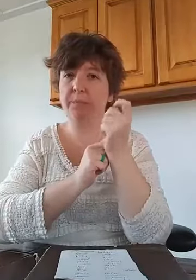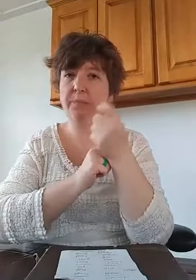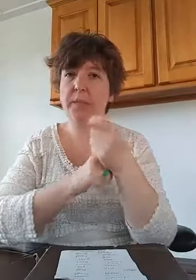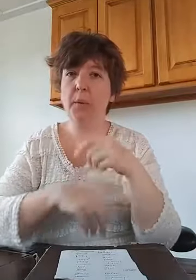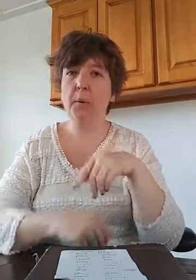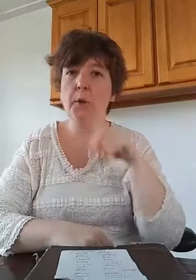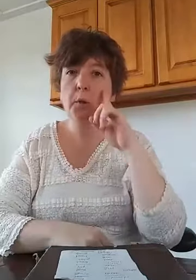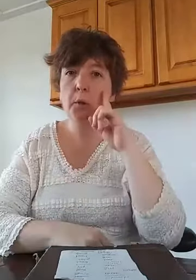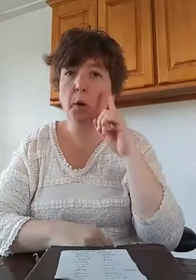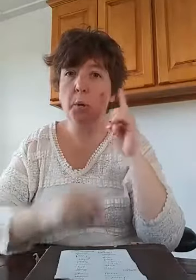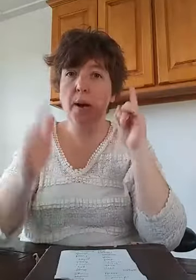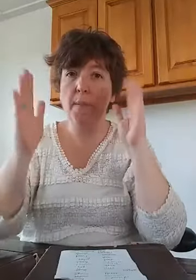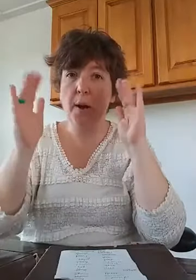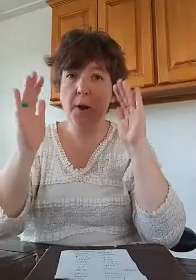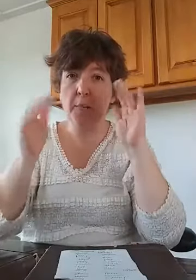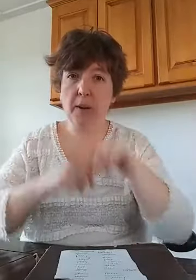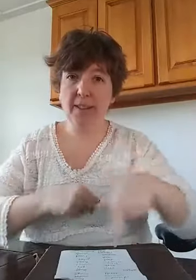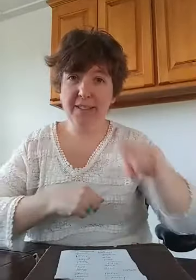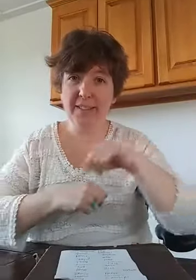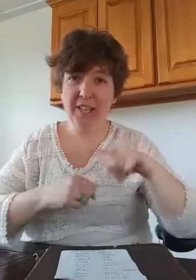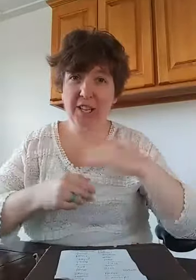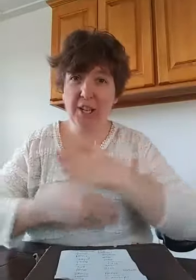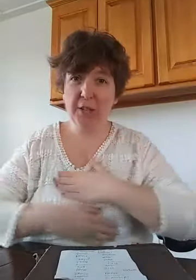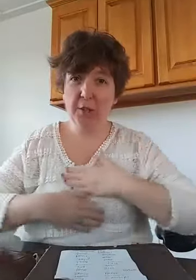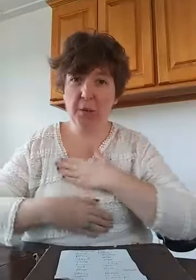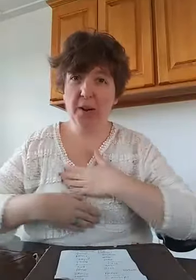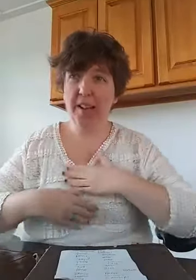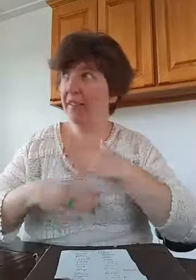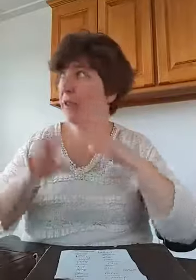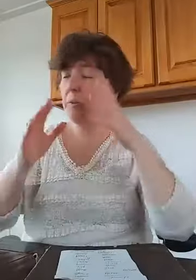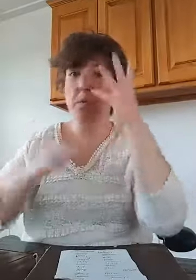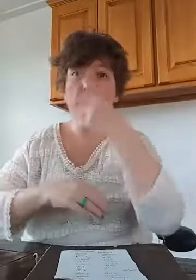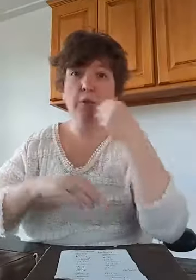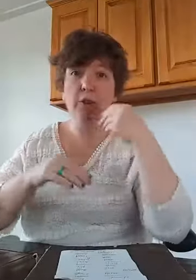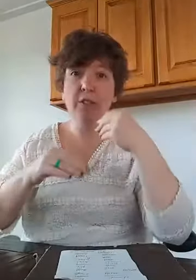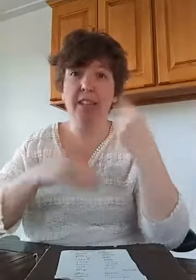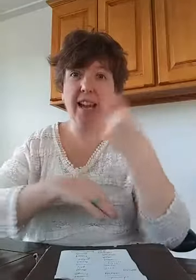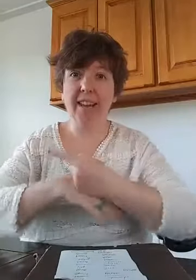So I hope you guys enjoy this beautiful day.